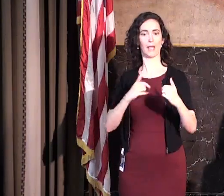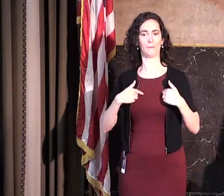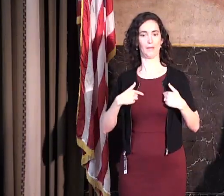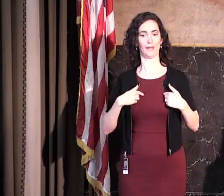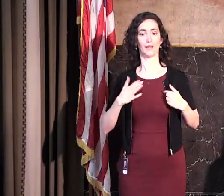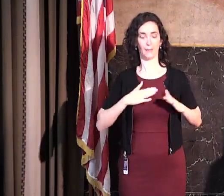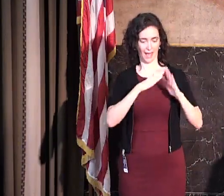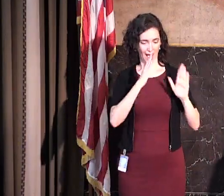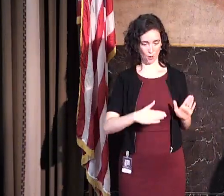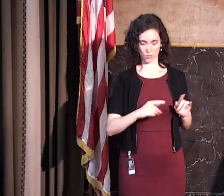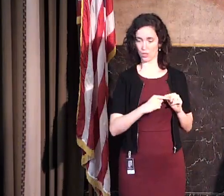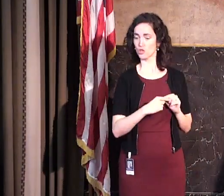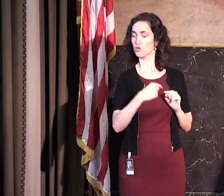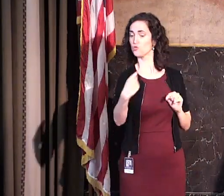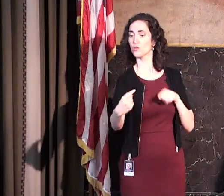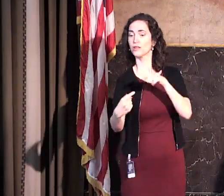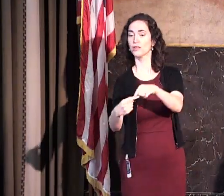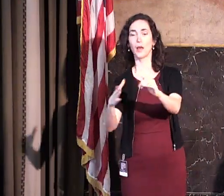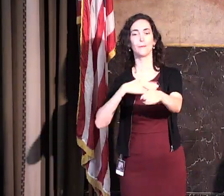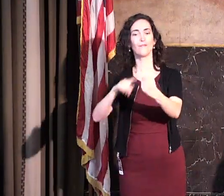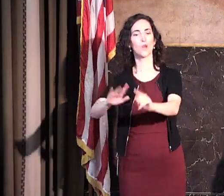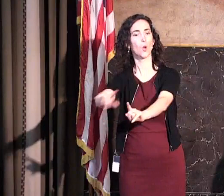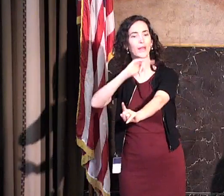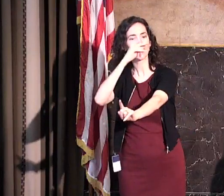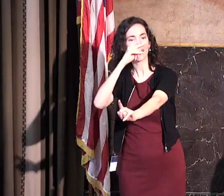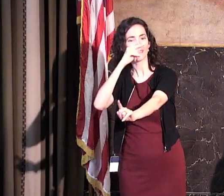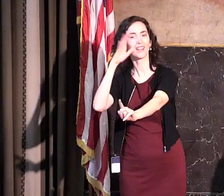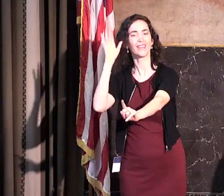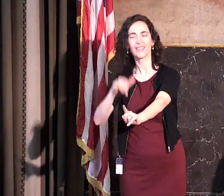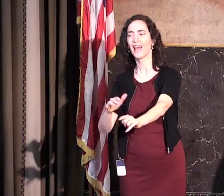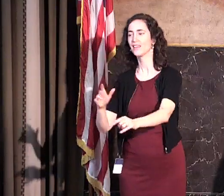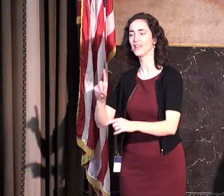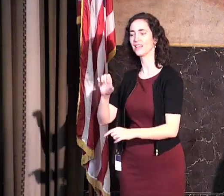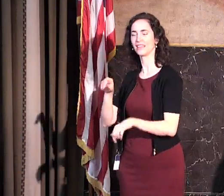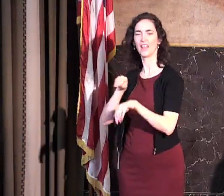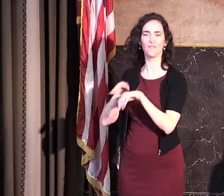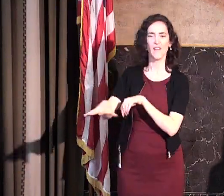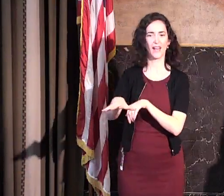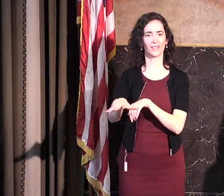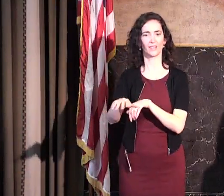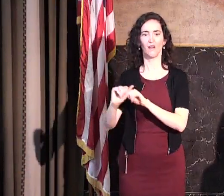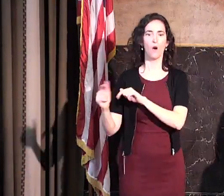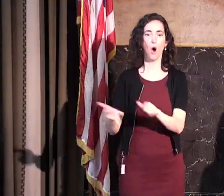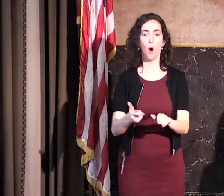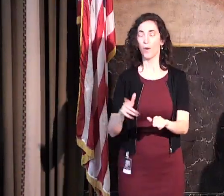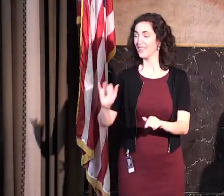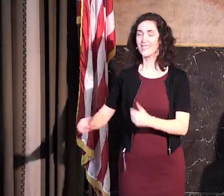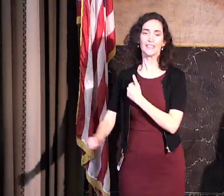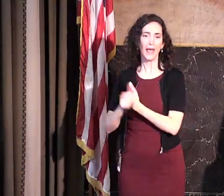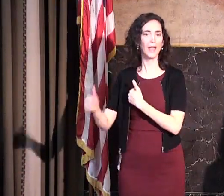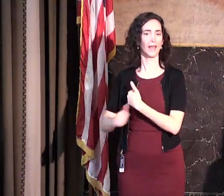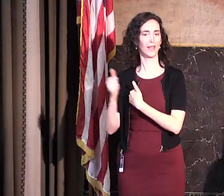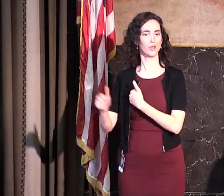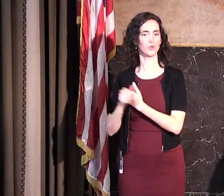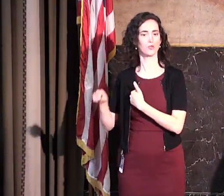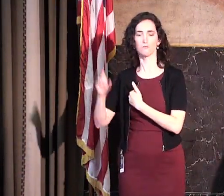kids. That is what Delta variant is. It's coming for us. It's a beast. That's what we're seeing in the hospital. That's why we're